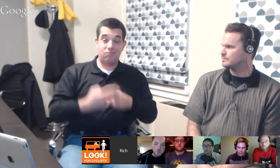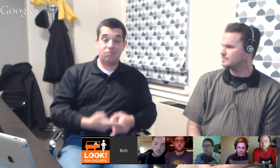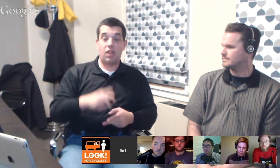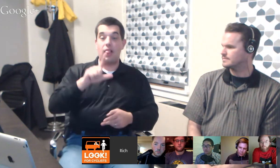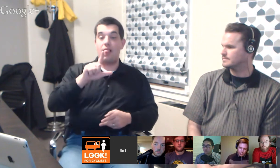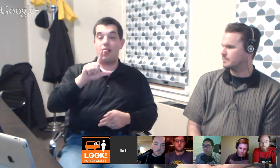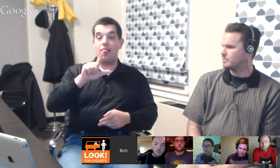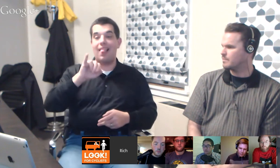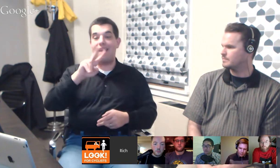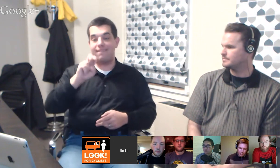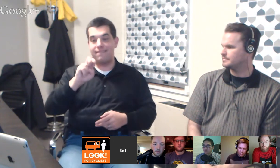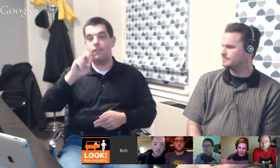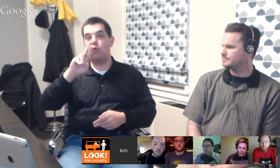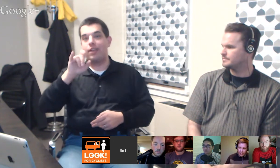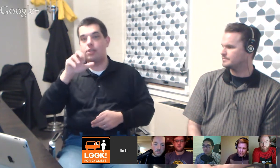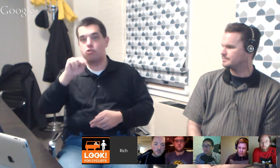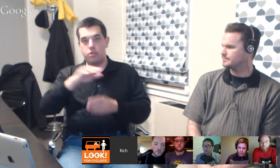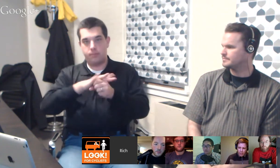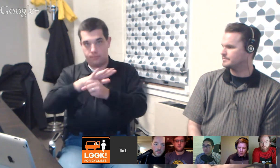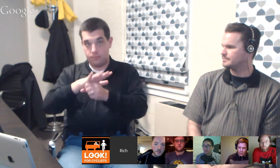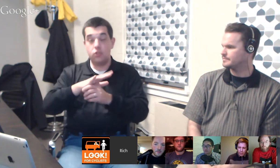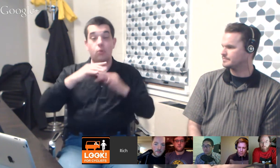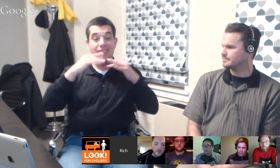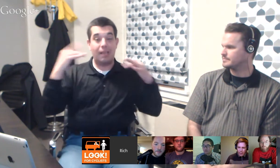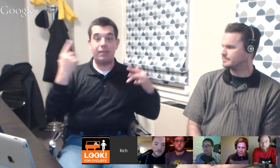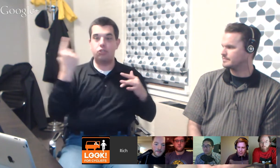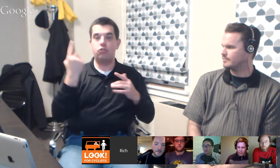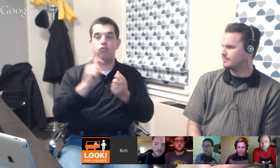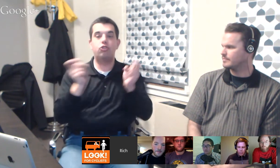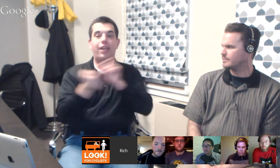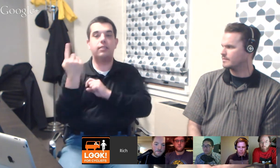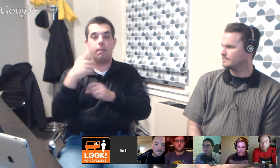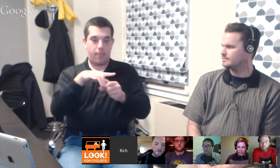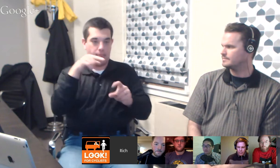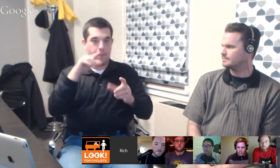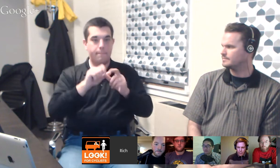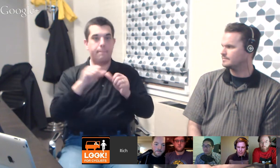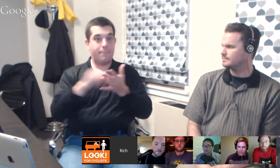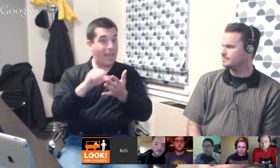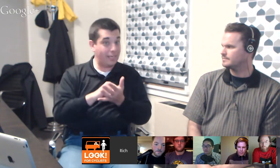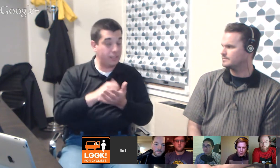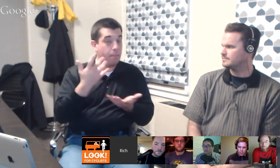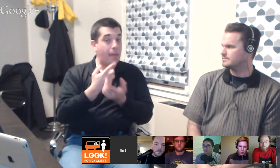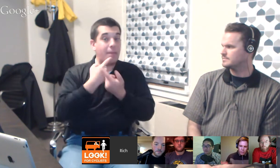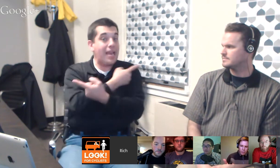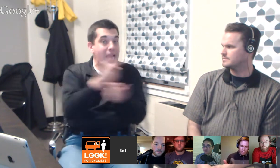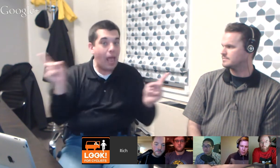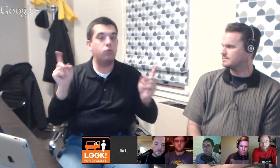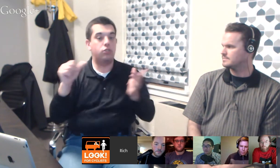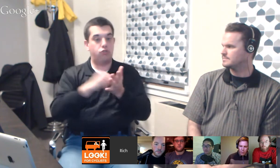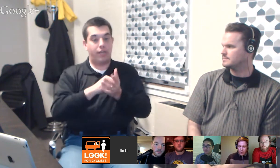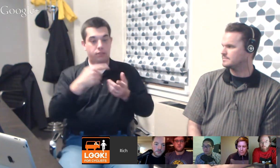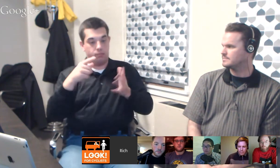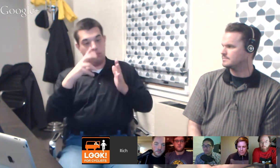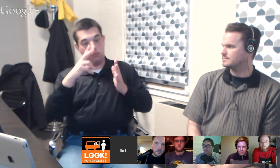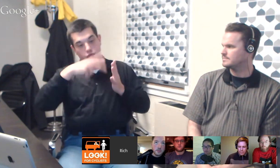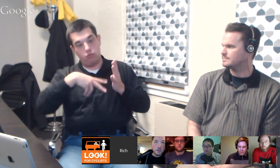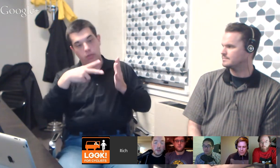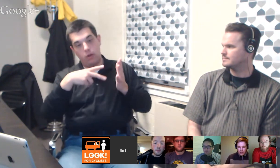region. So if you're going to dynamically change something on the page, you might announce that change to the screen reader